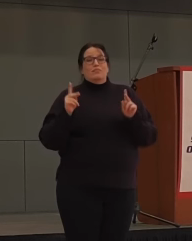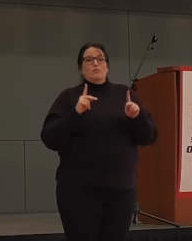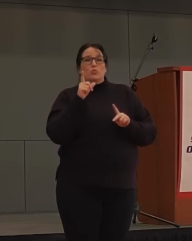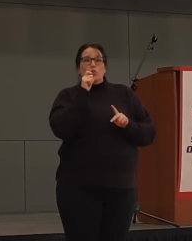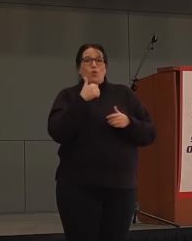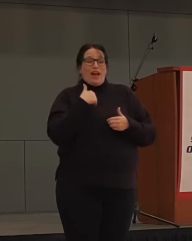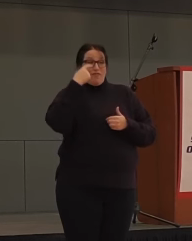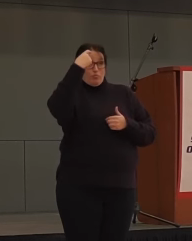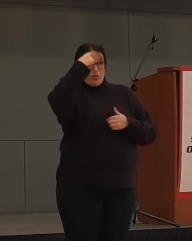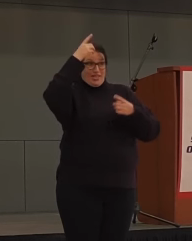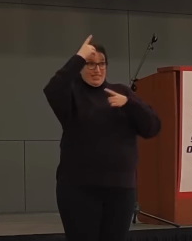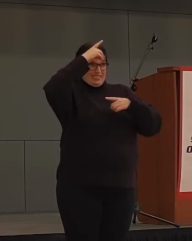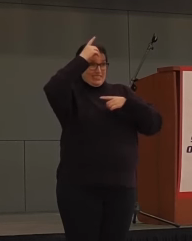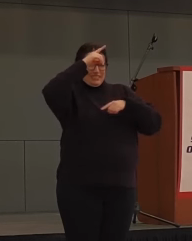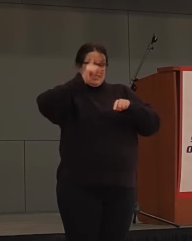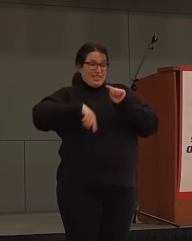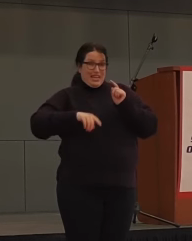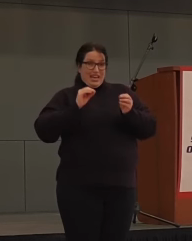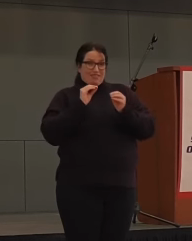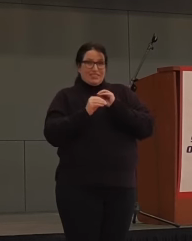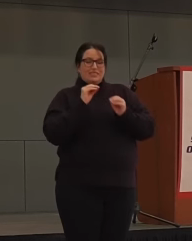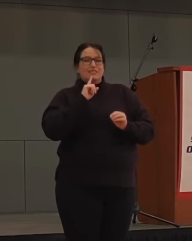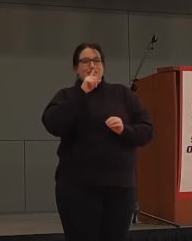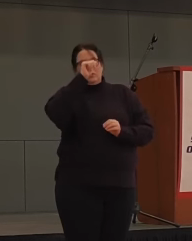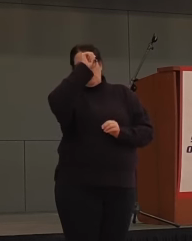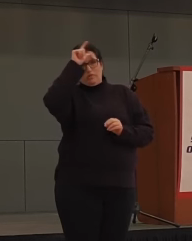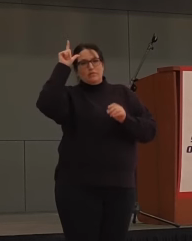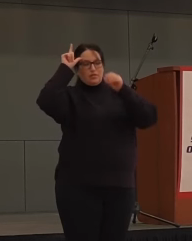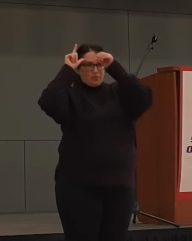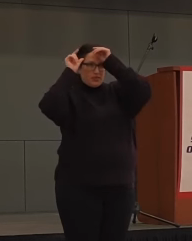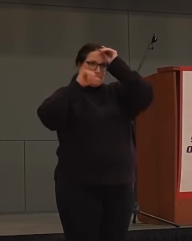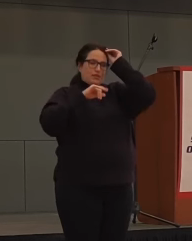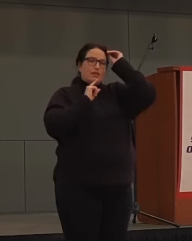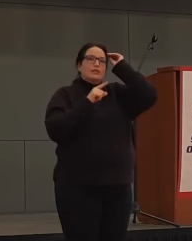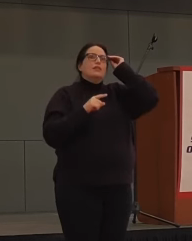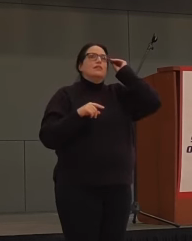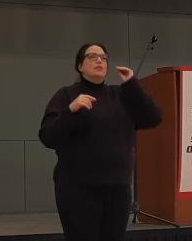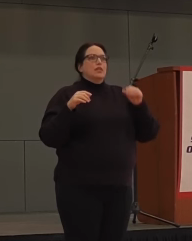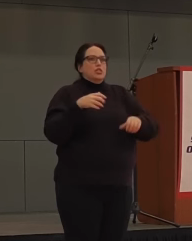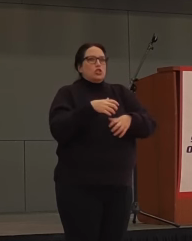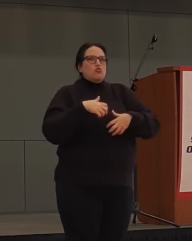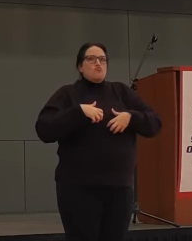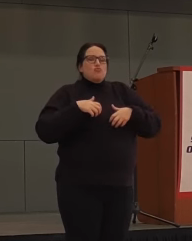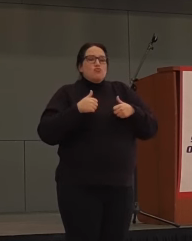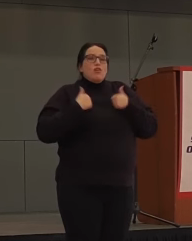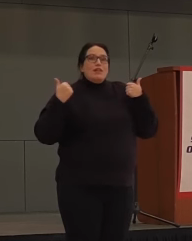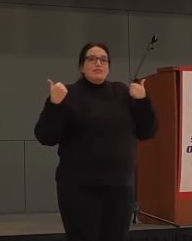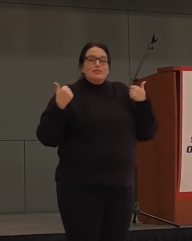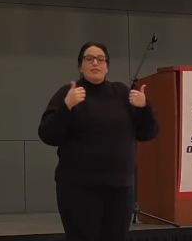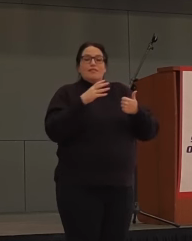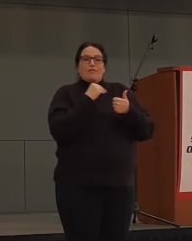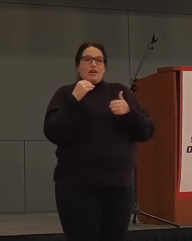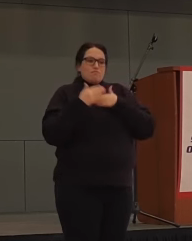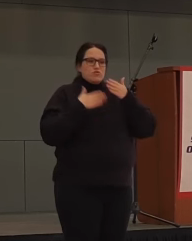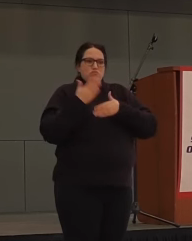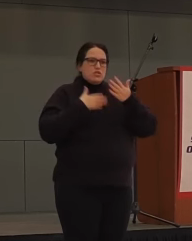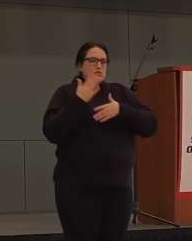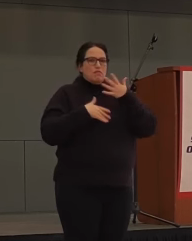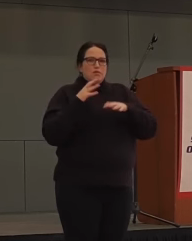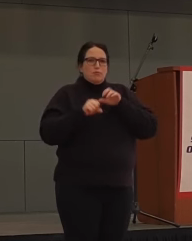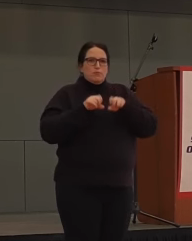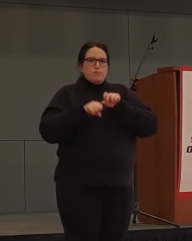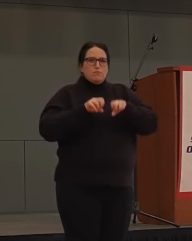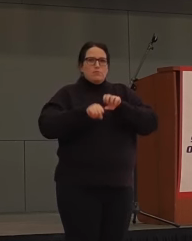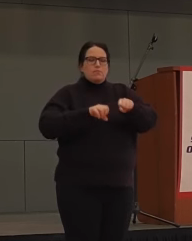Alzheimer's. It's a progressive degenerative disease that attacks certain nerve cells within the brain. It leads to a loss